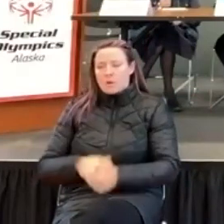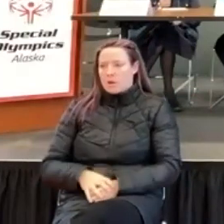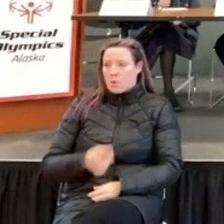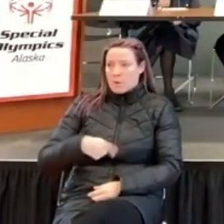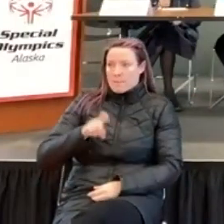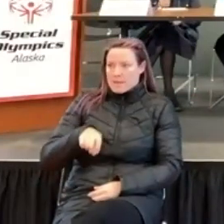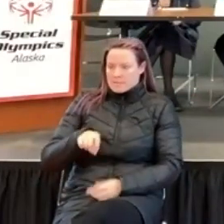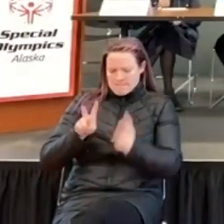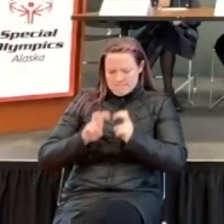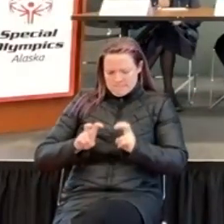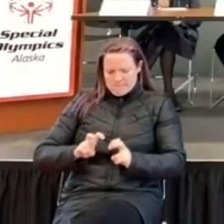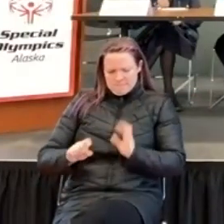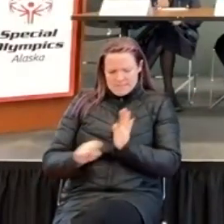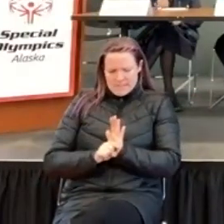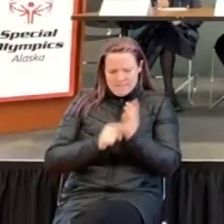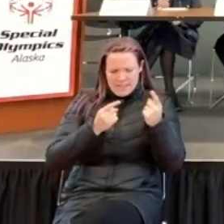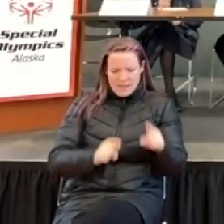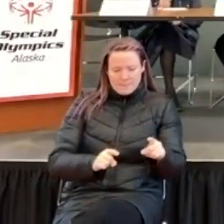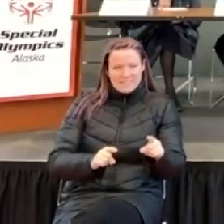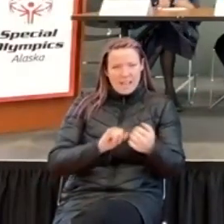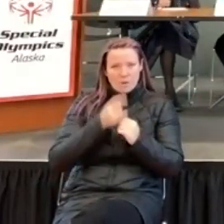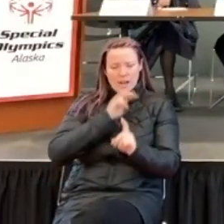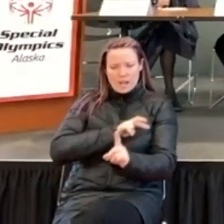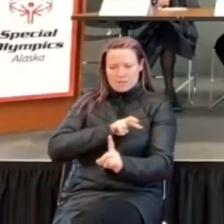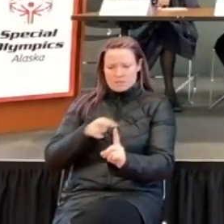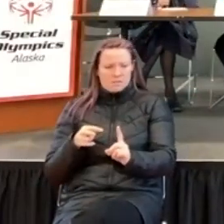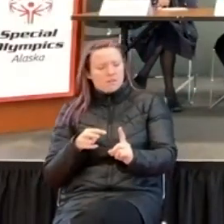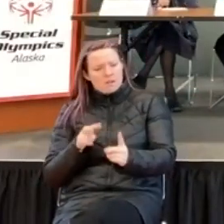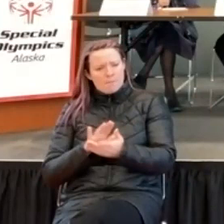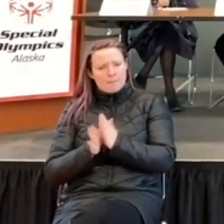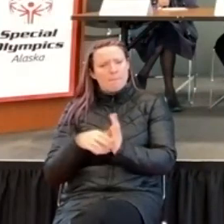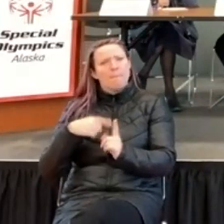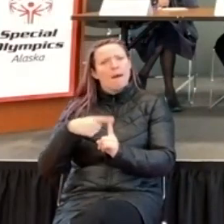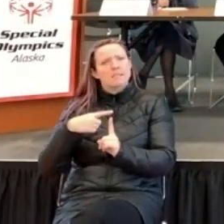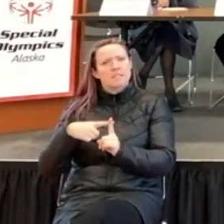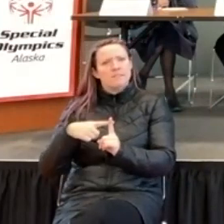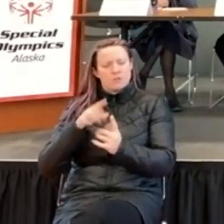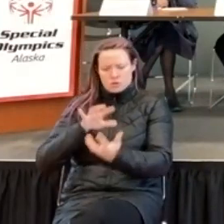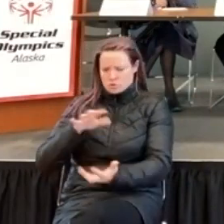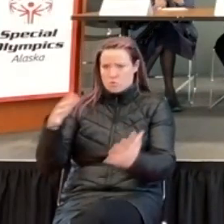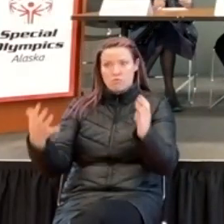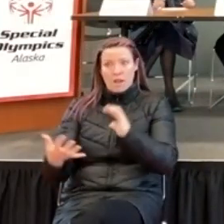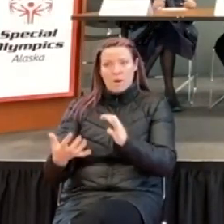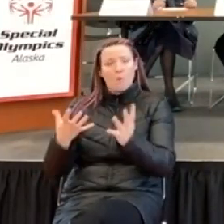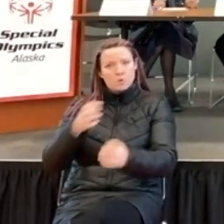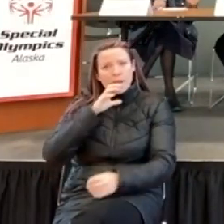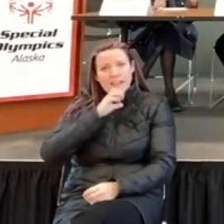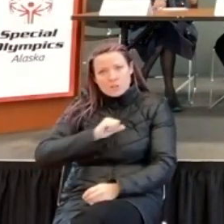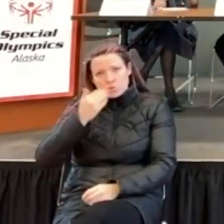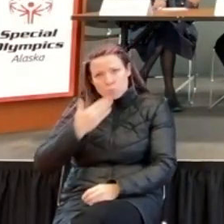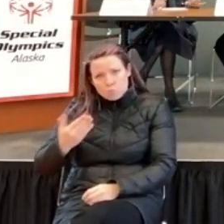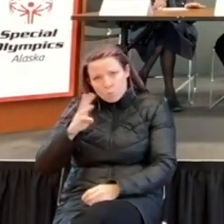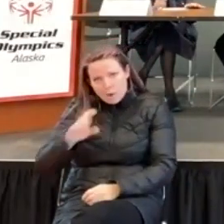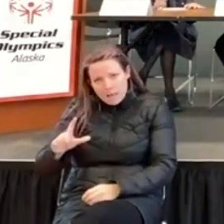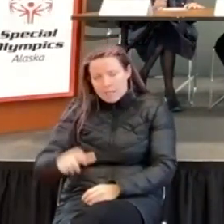bad things happen, how do we really look at them? And how can we turn those around so that we do age well?